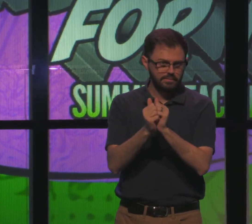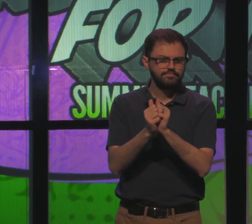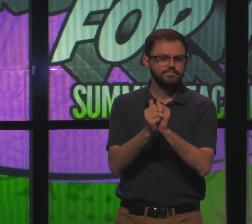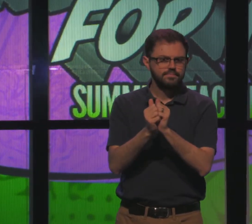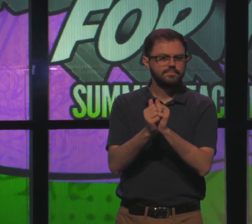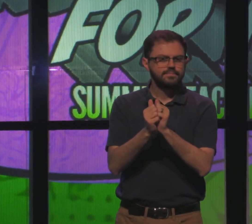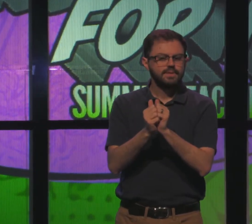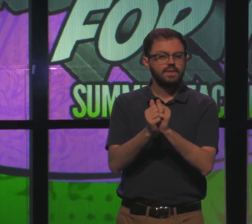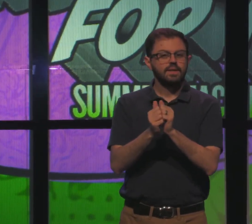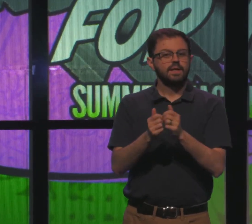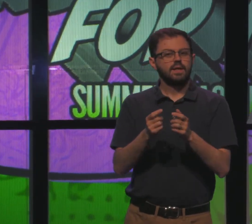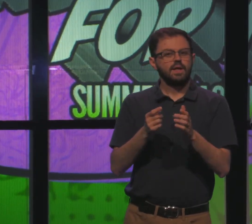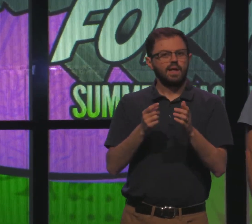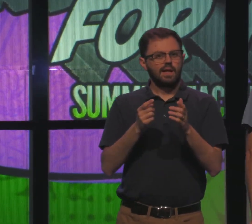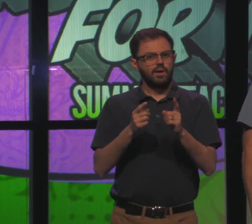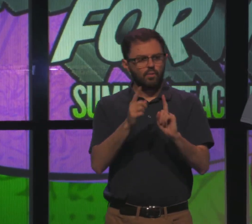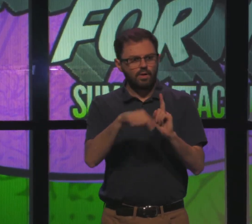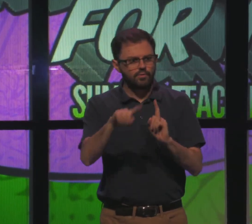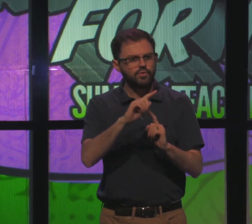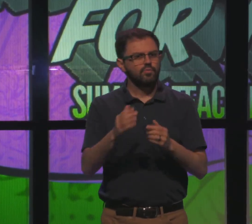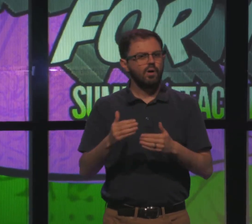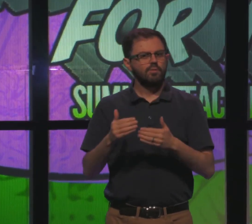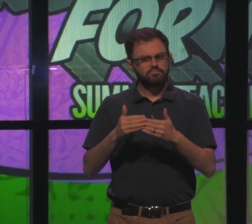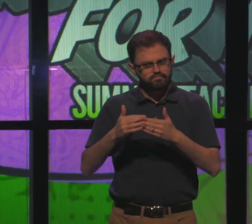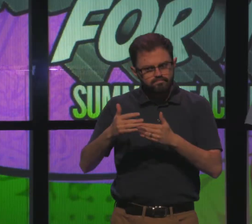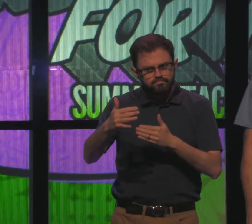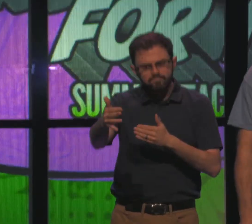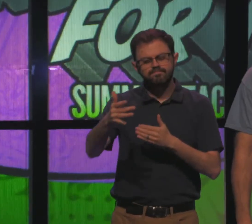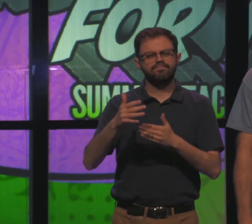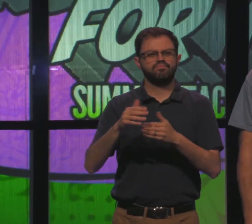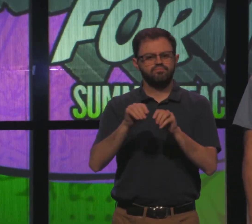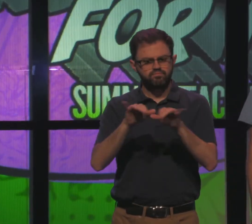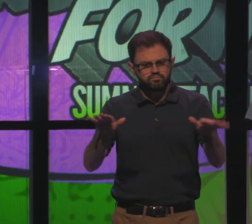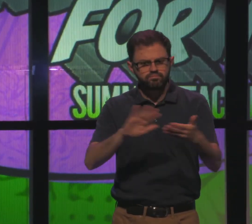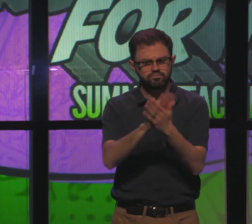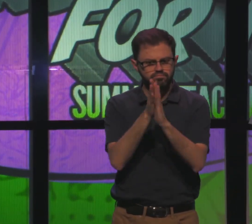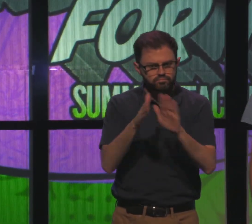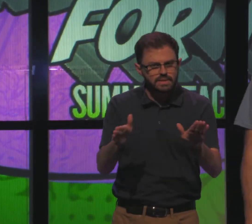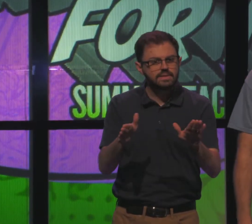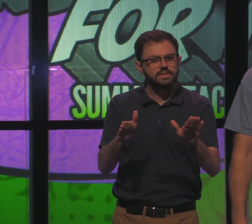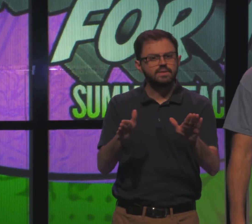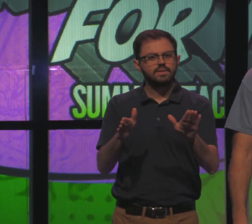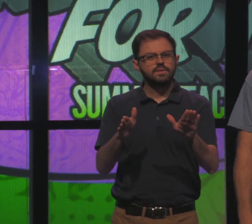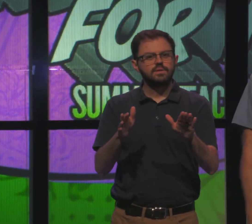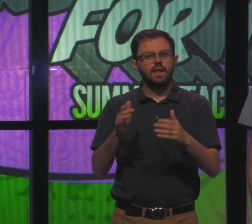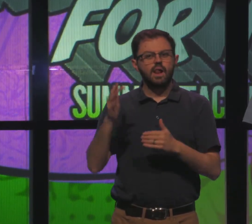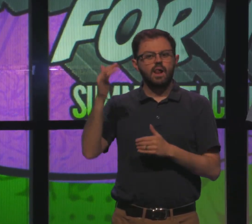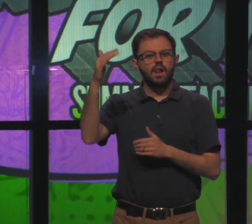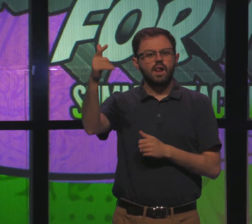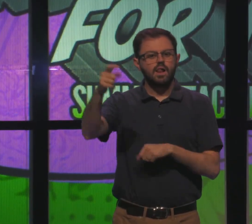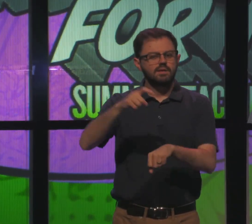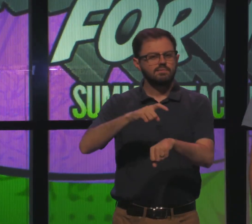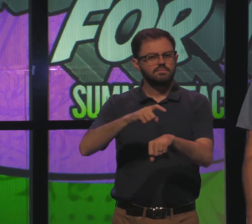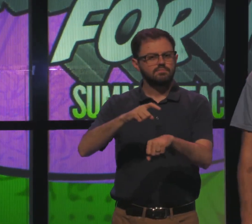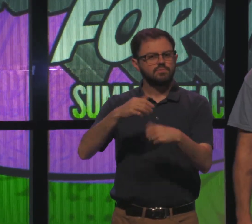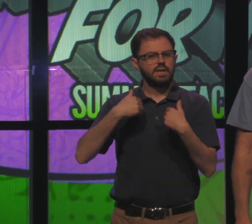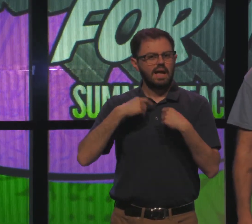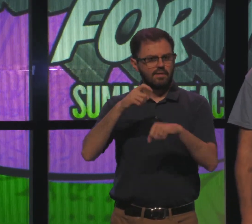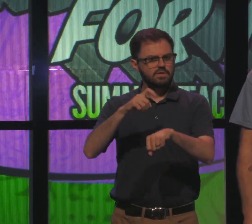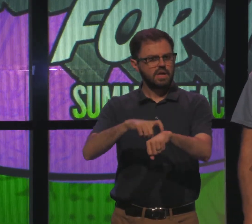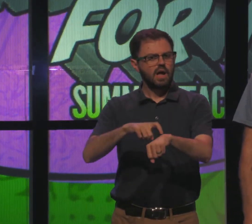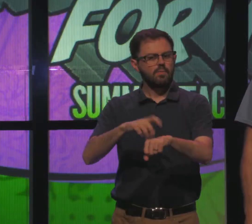to live out the principles of the peacemaking life, there's going to come a season where you're going to realize we don't need that anymore, but we need